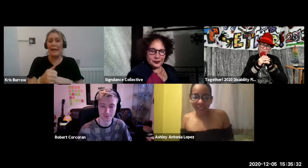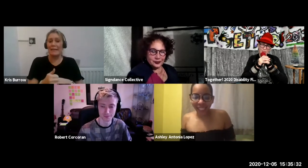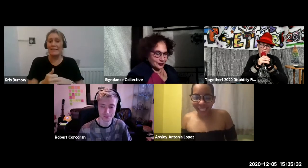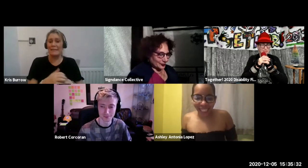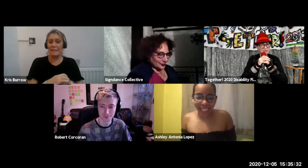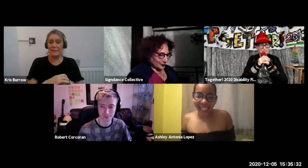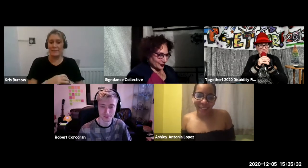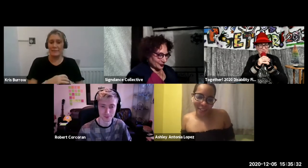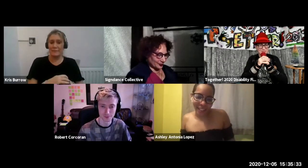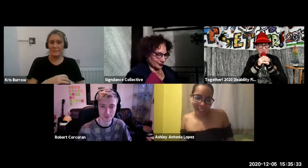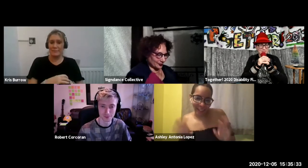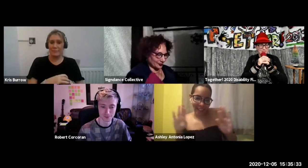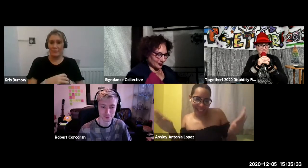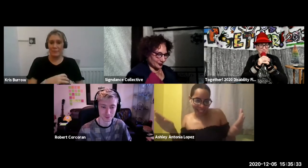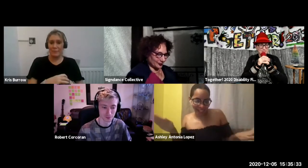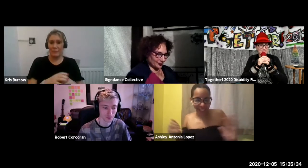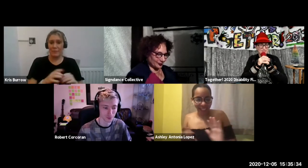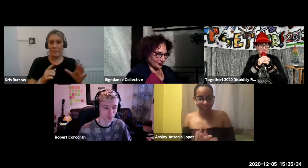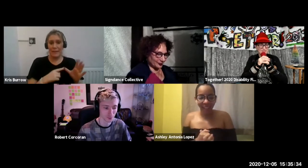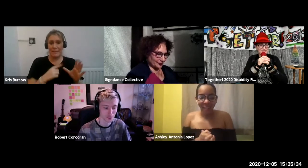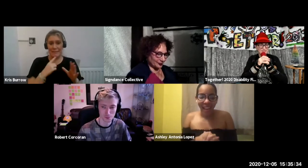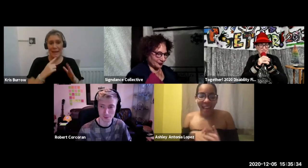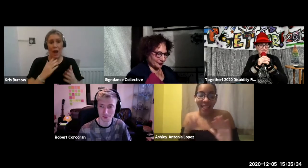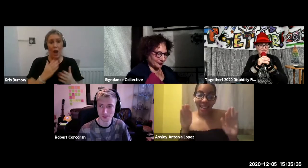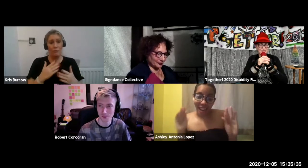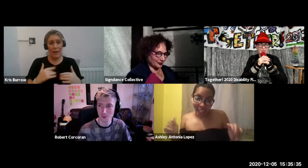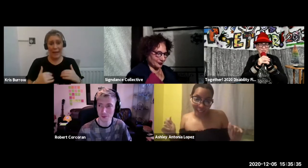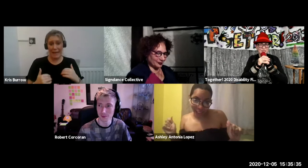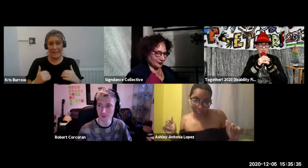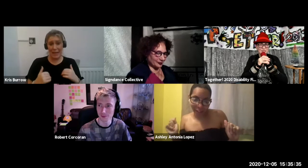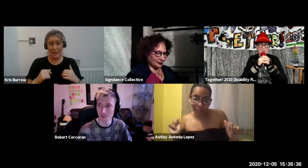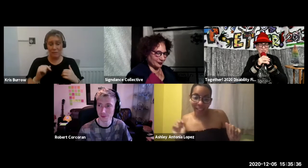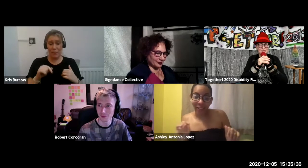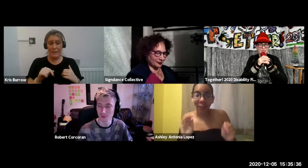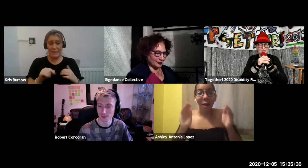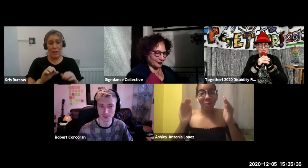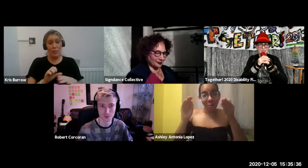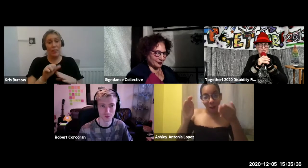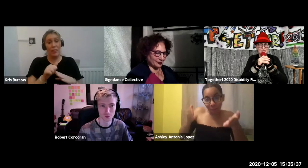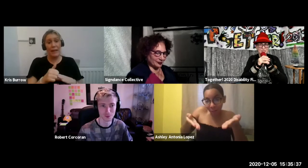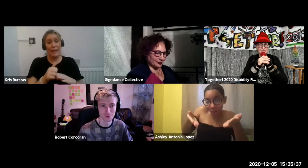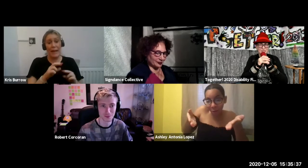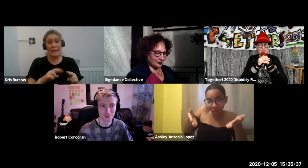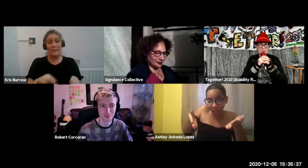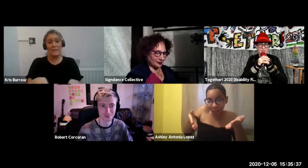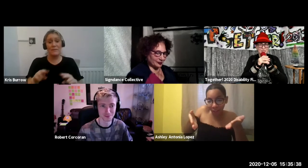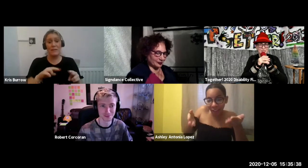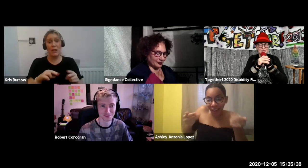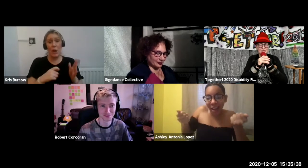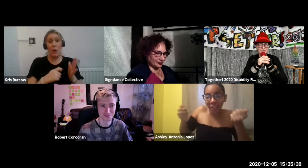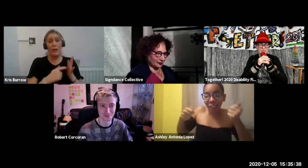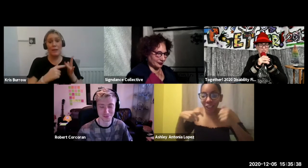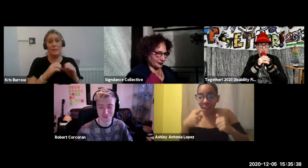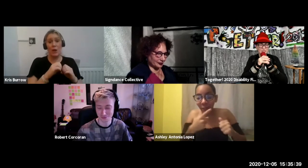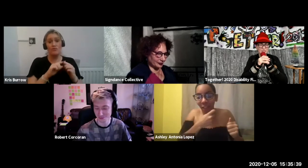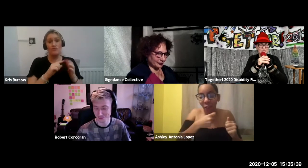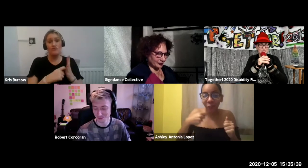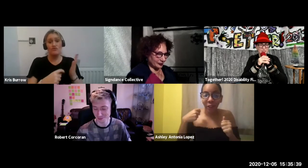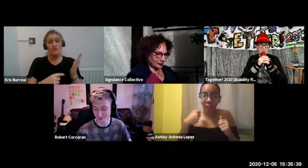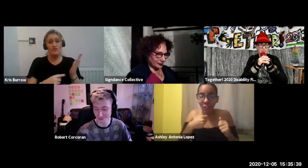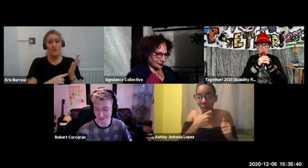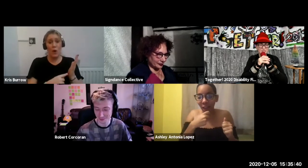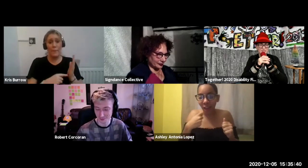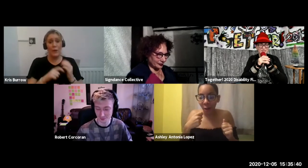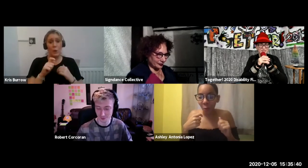Okay. Oh my goodness. I'm so excited for this one. Okay. The next video is of Robert Corcoran shaving